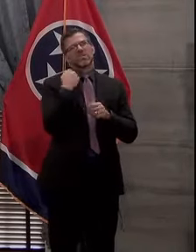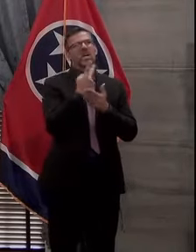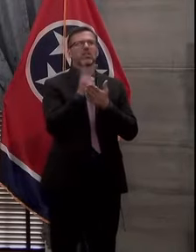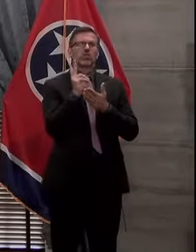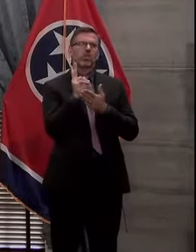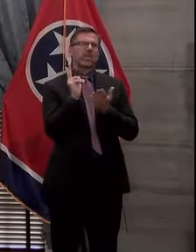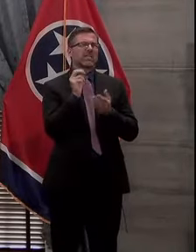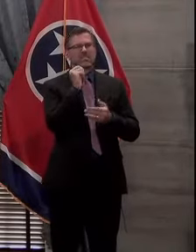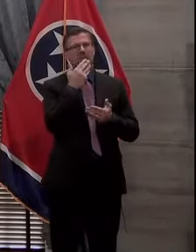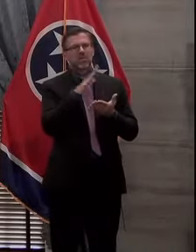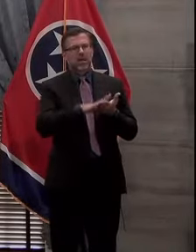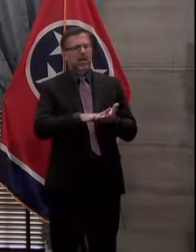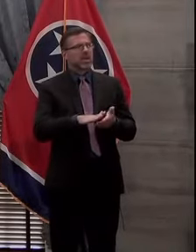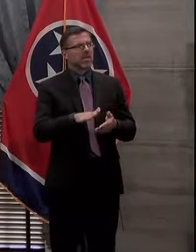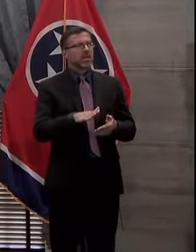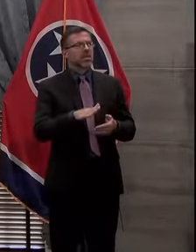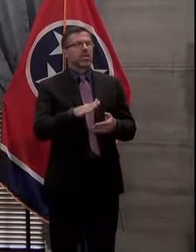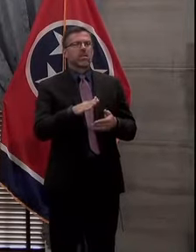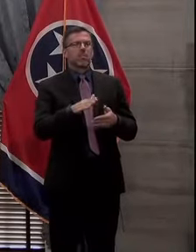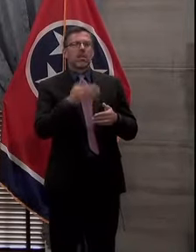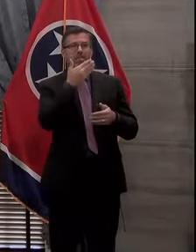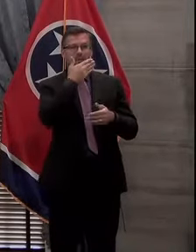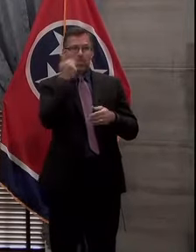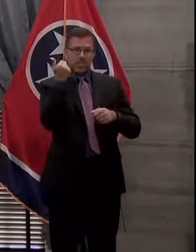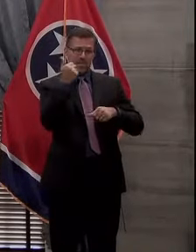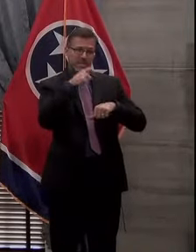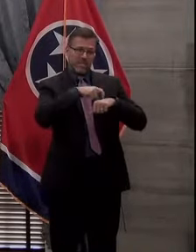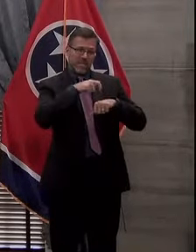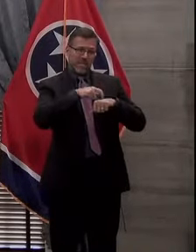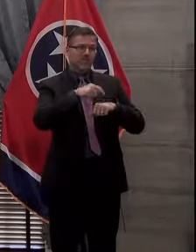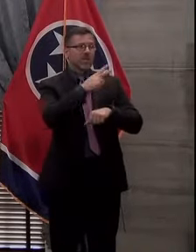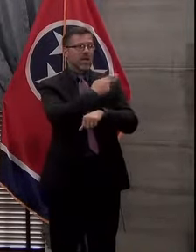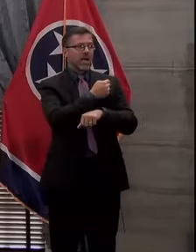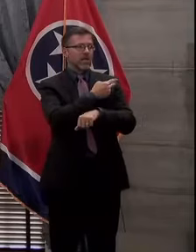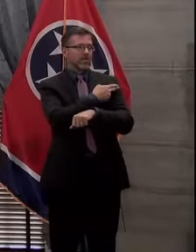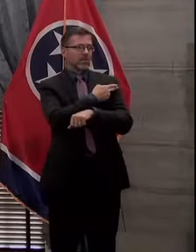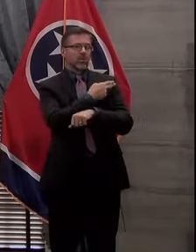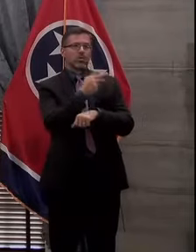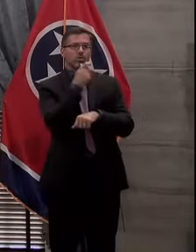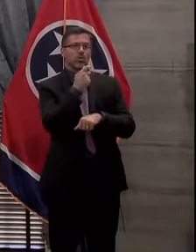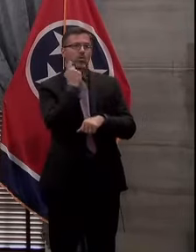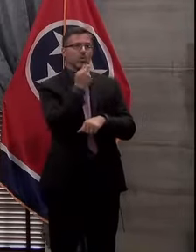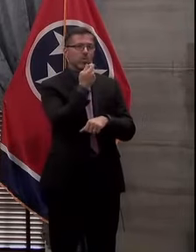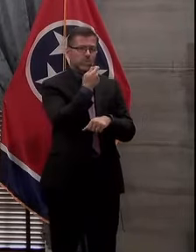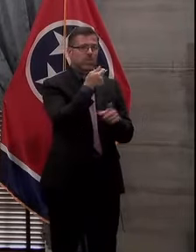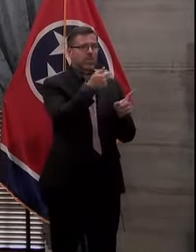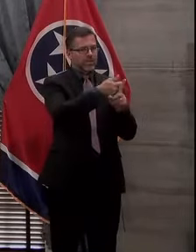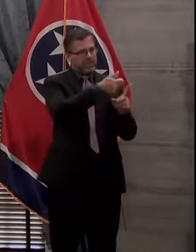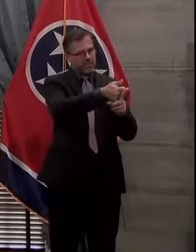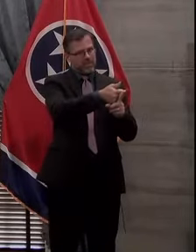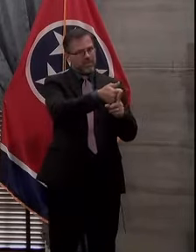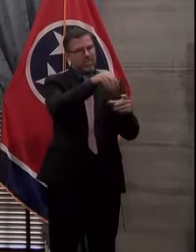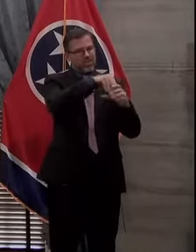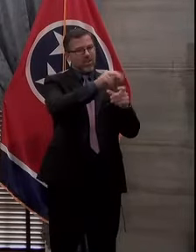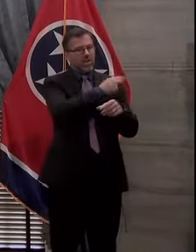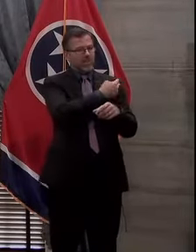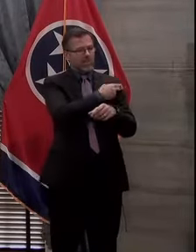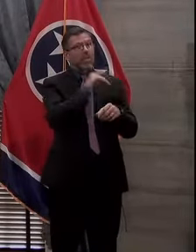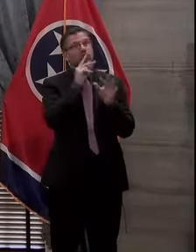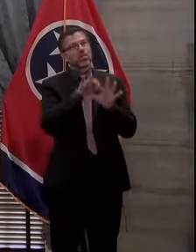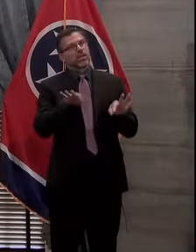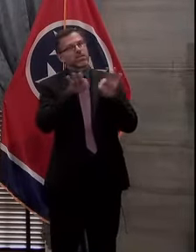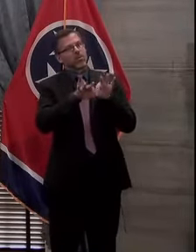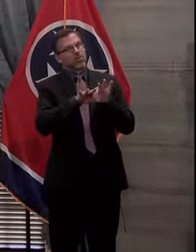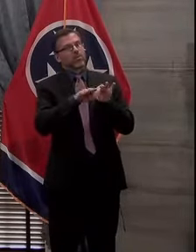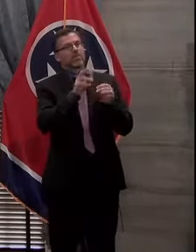the shortest turnaround times are typically the hospitals that run their own on their own patients, and that's of utmost importance, because if